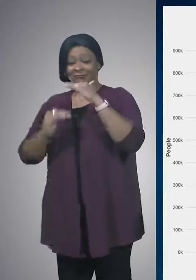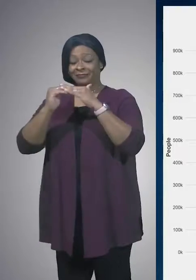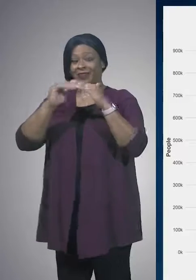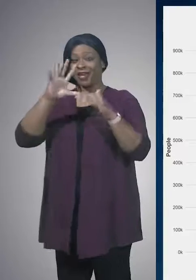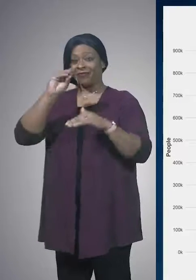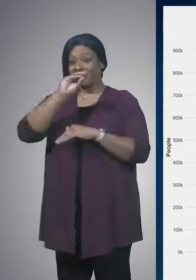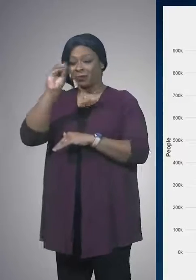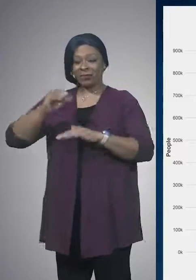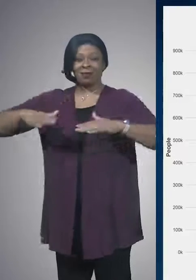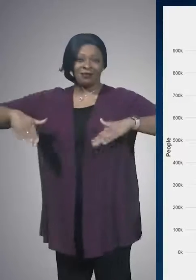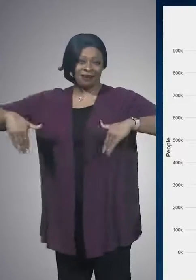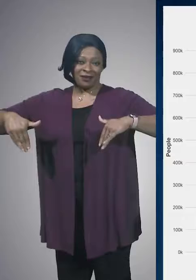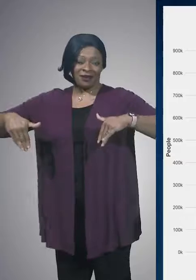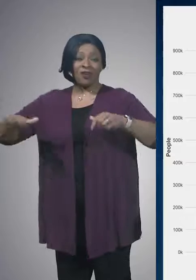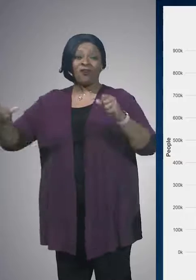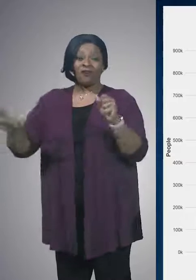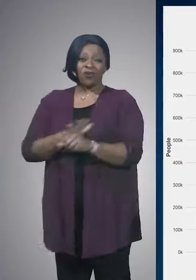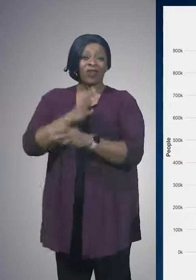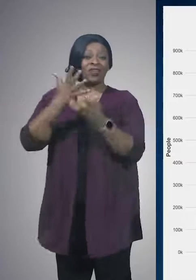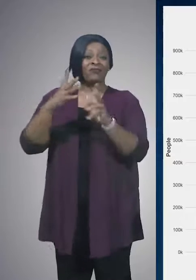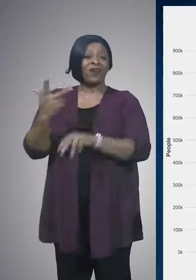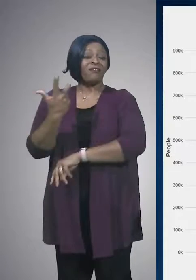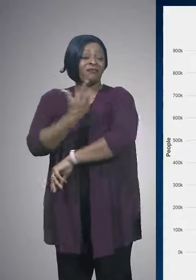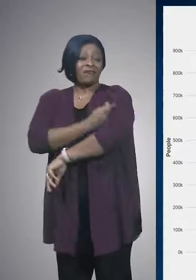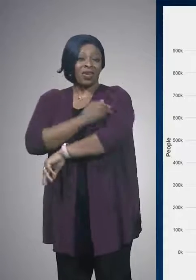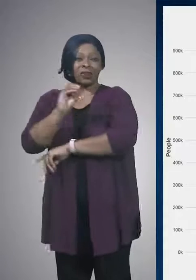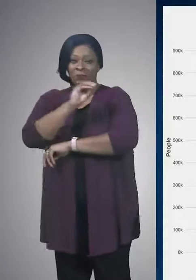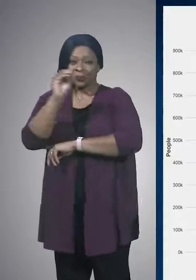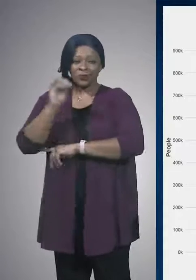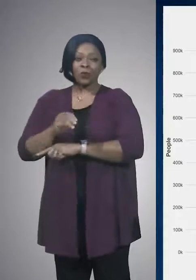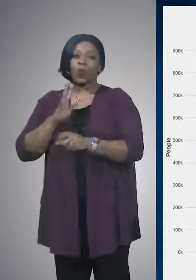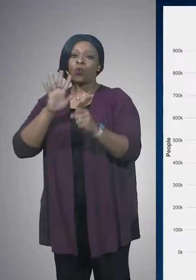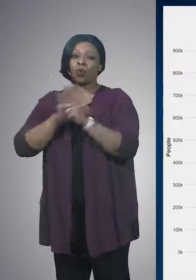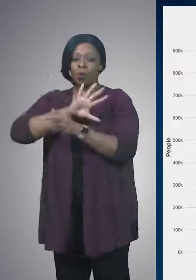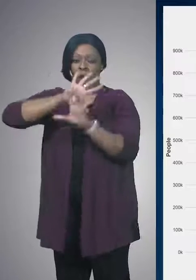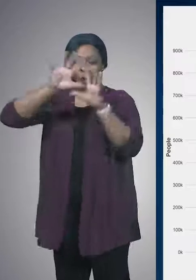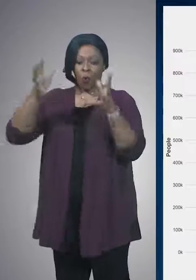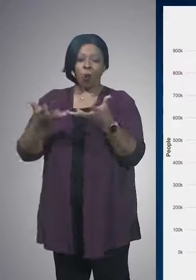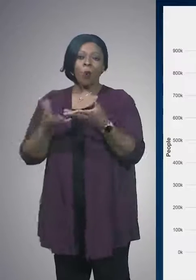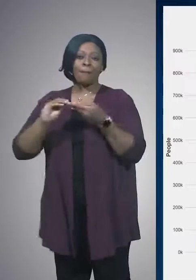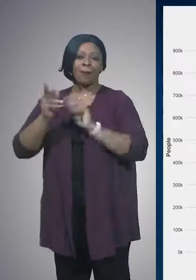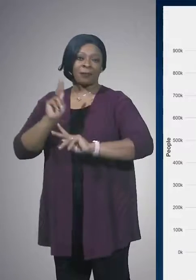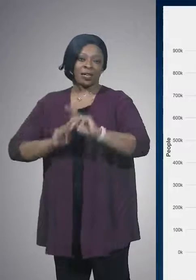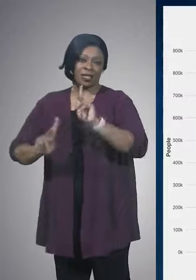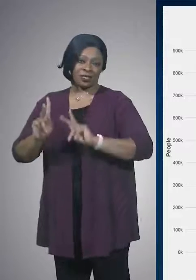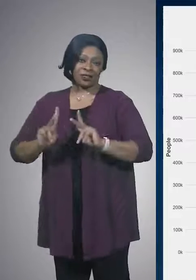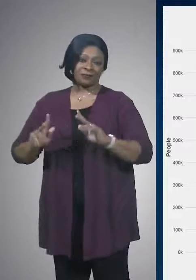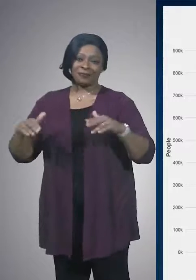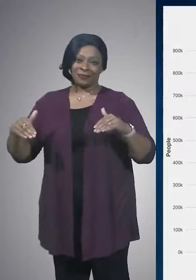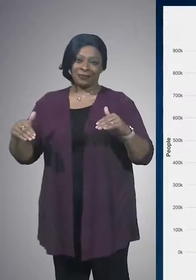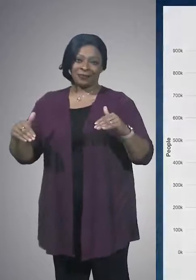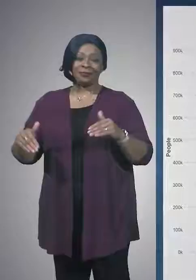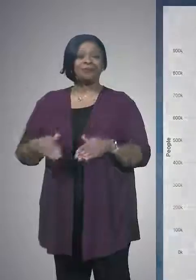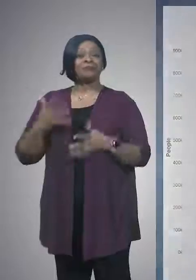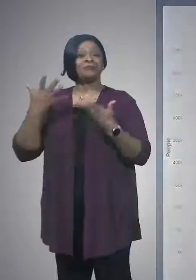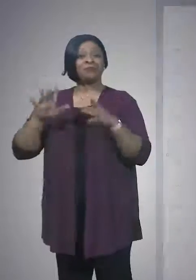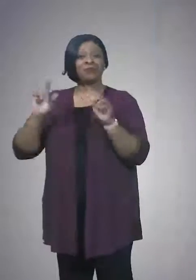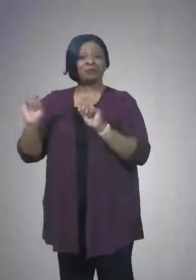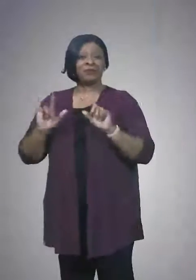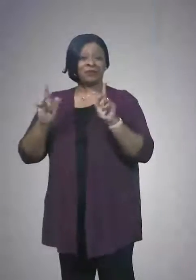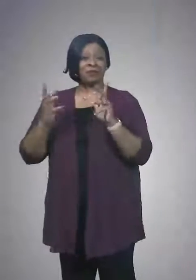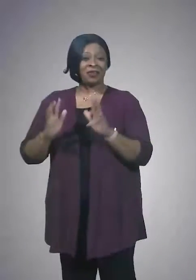mark when we're looking at fully vaccinated as a percent of the total population. That's the end of my